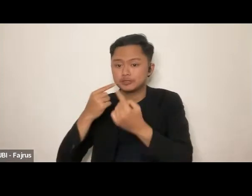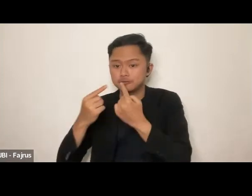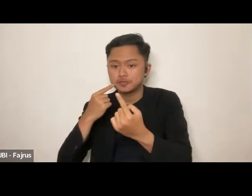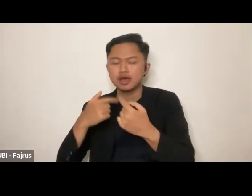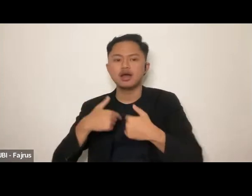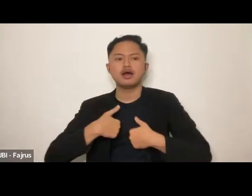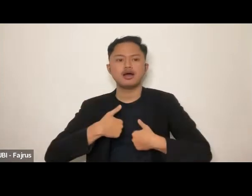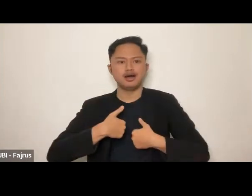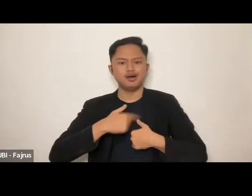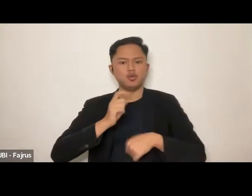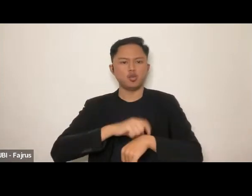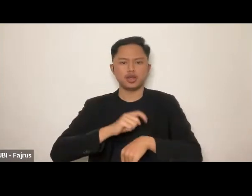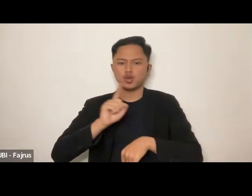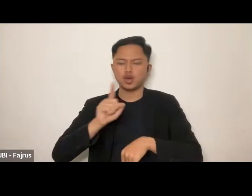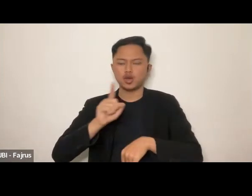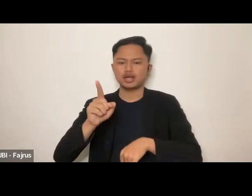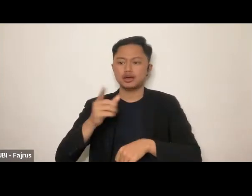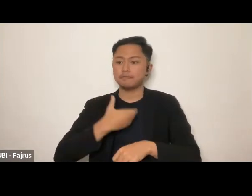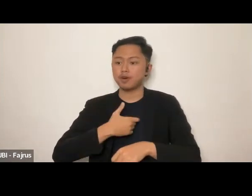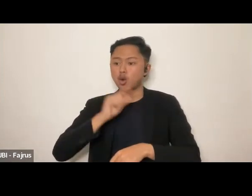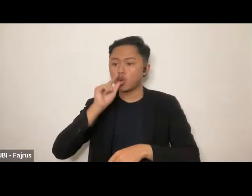next speaker, I would like to